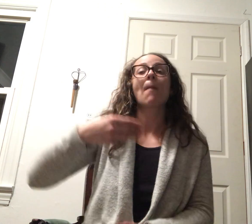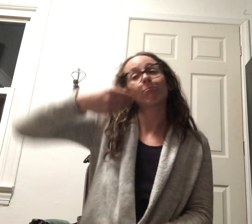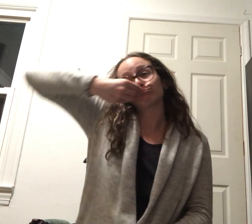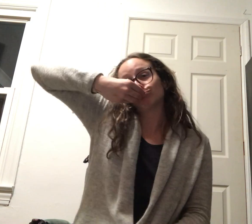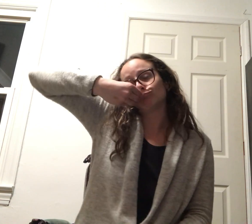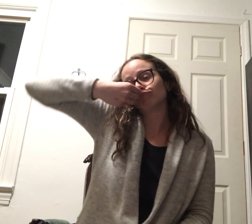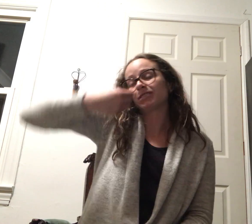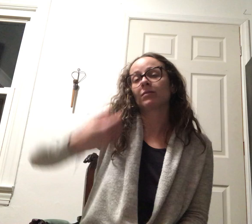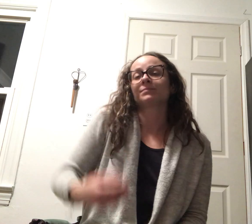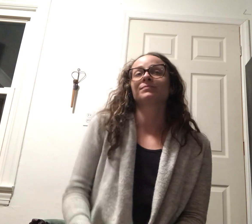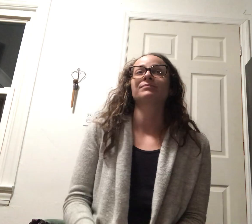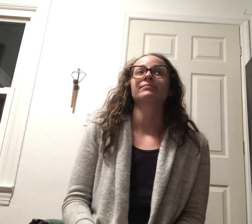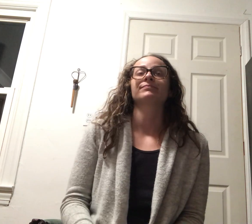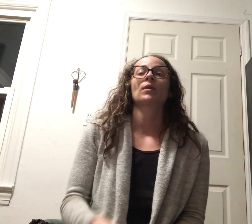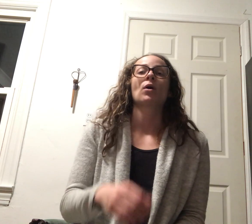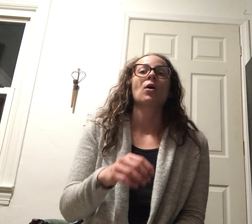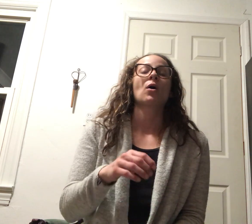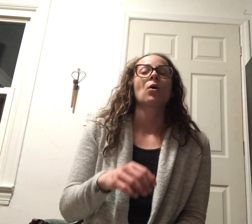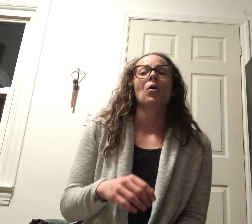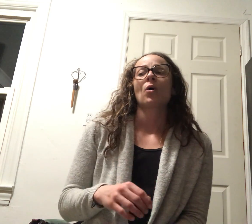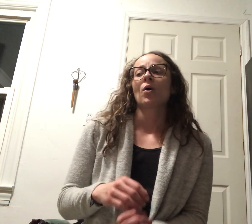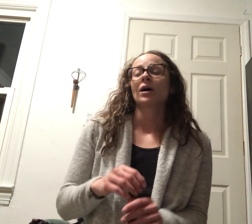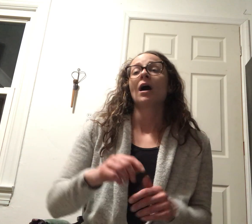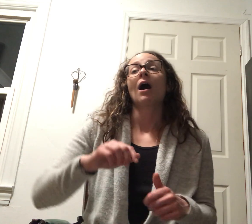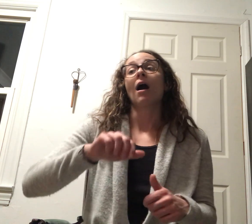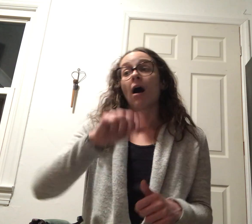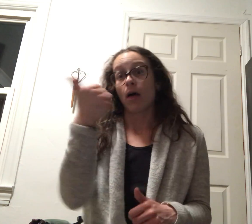and a piece of toast.